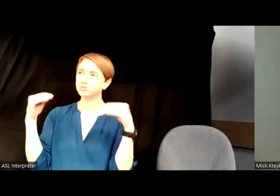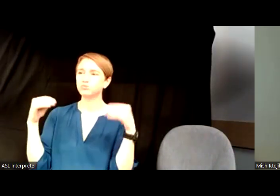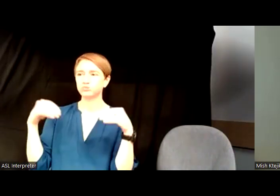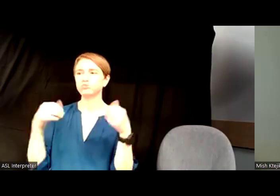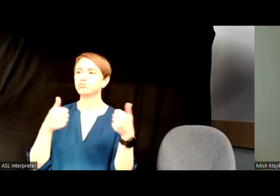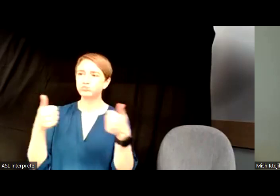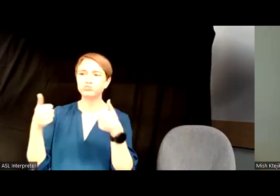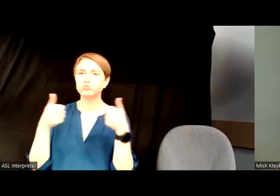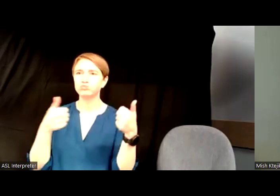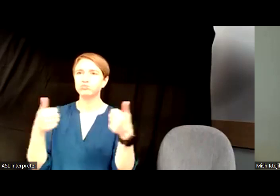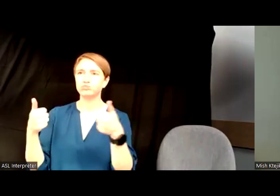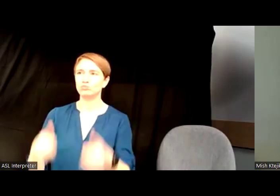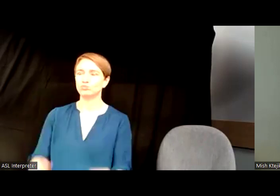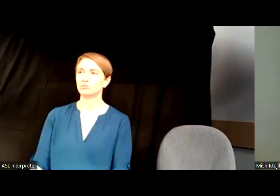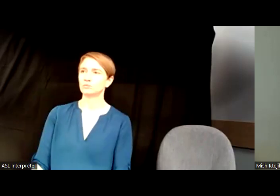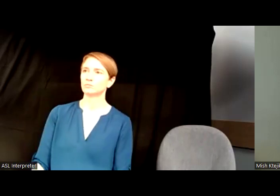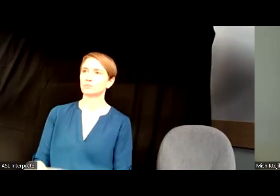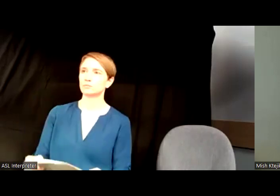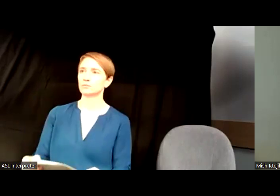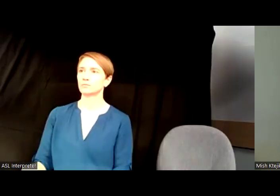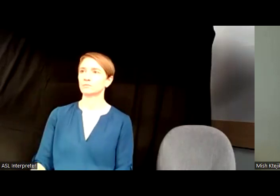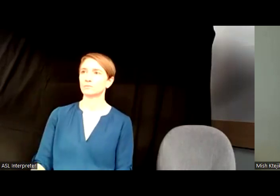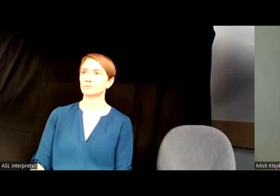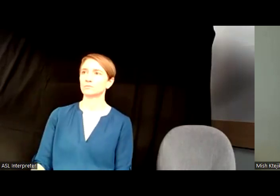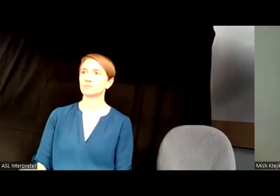Thumbs up amongst the board members.